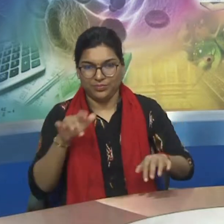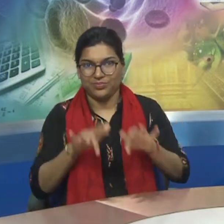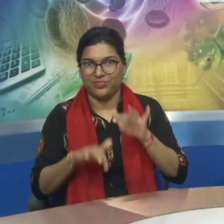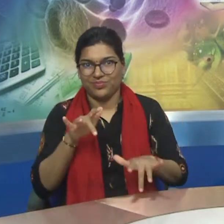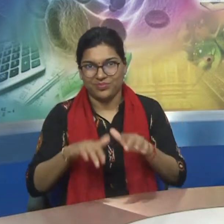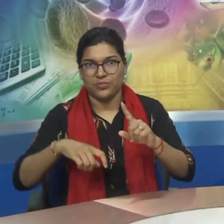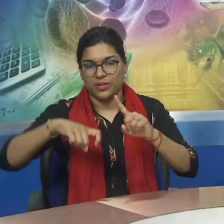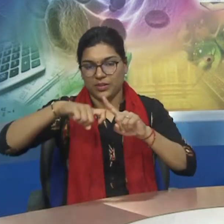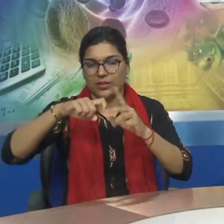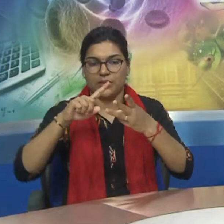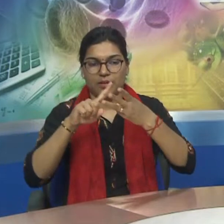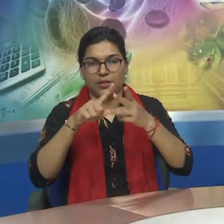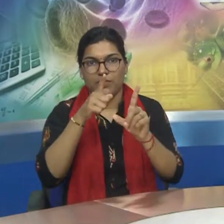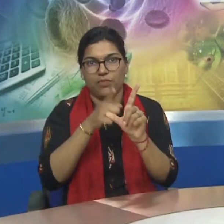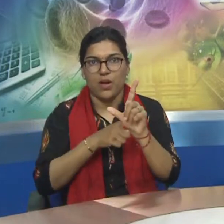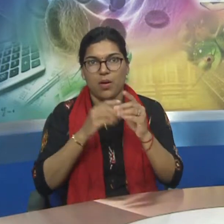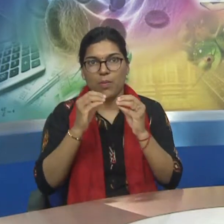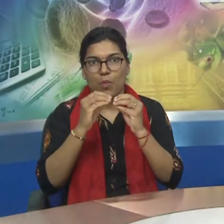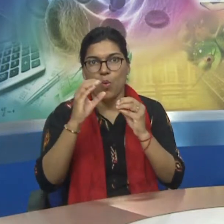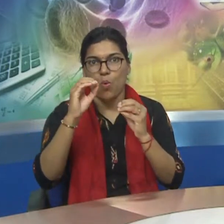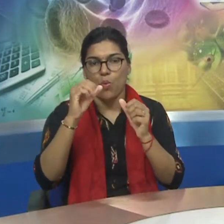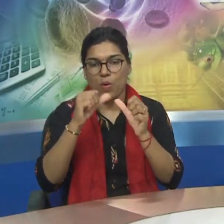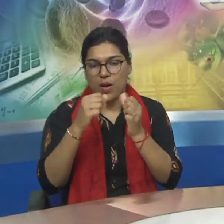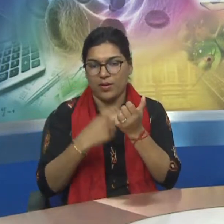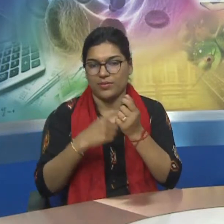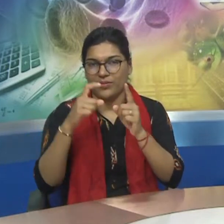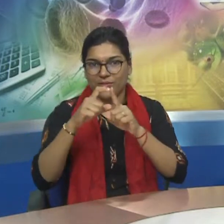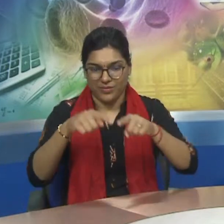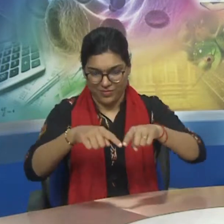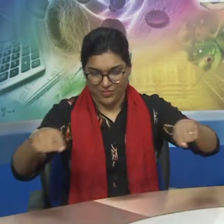Now these are some of the keyboard shortcuts.